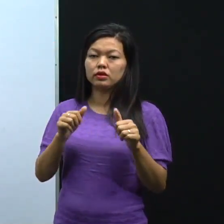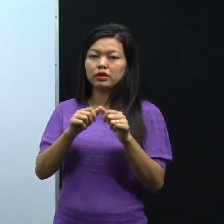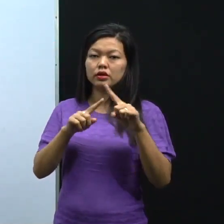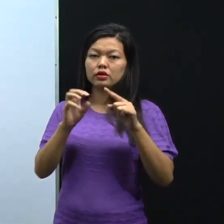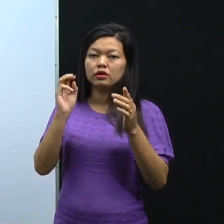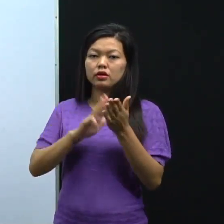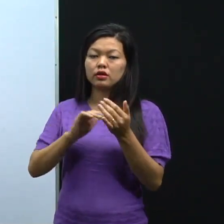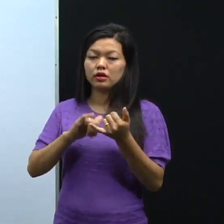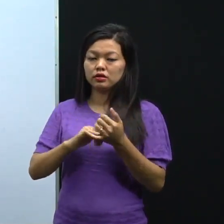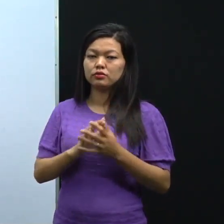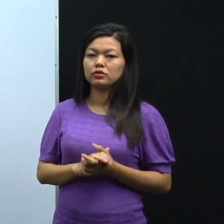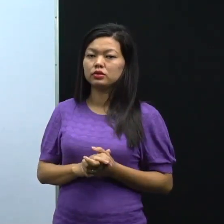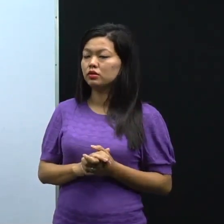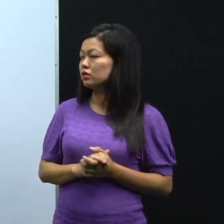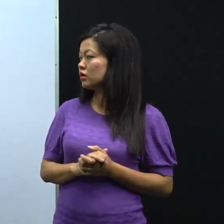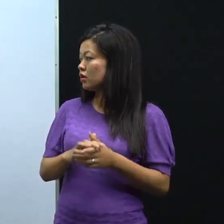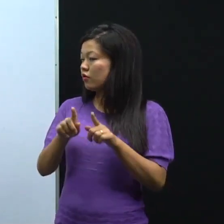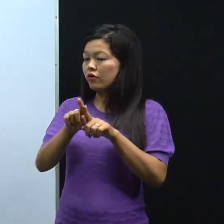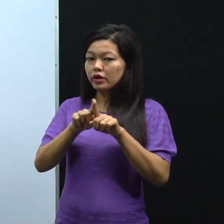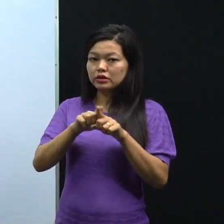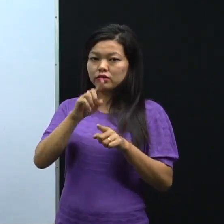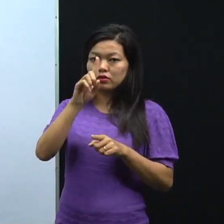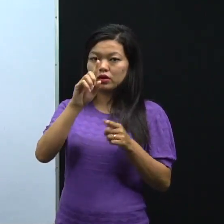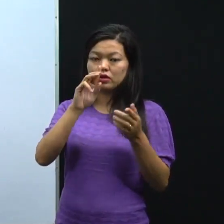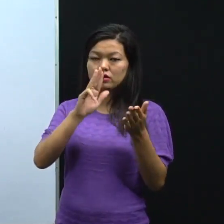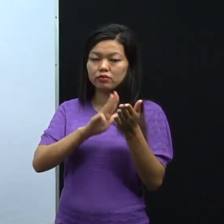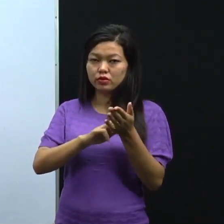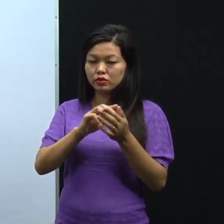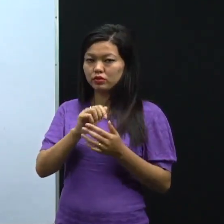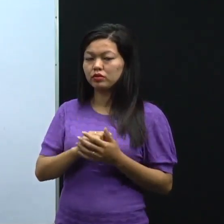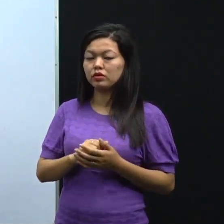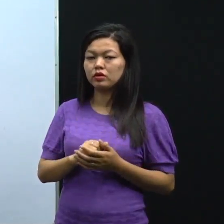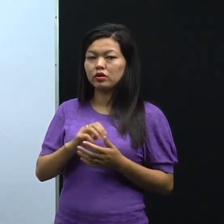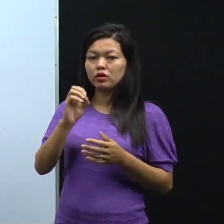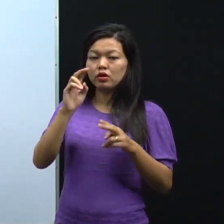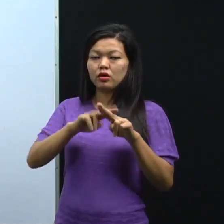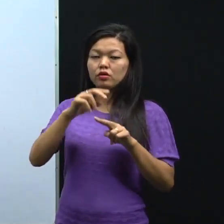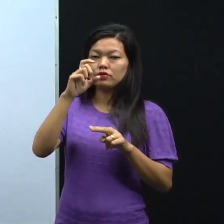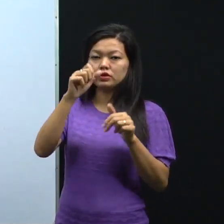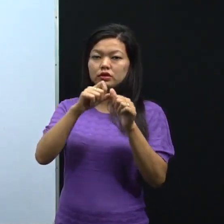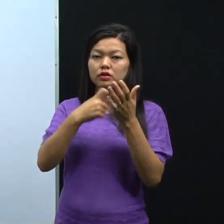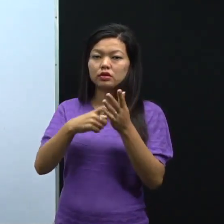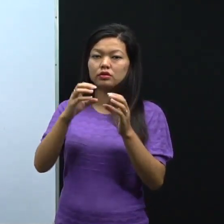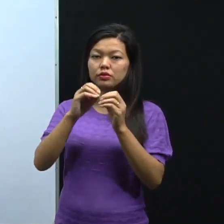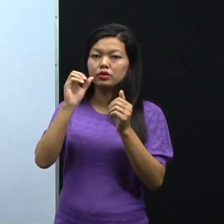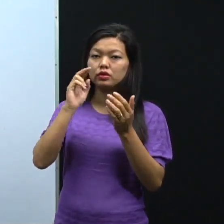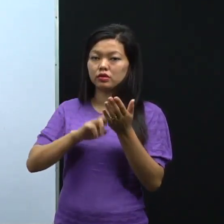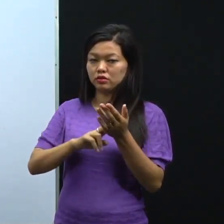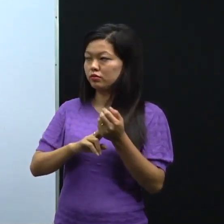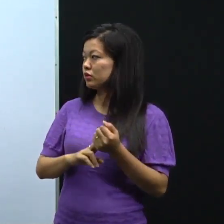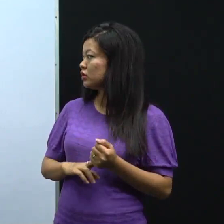say 1 mole of carbon atom, then we'll have this